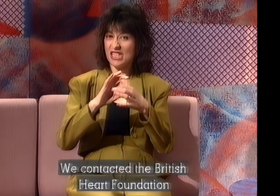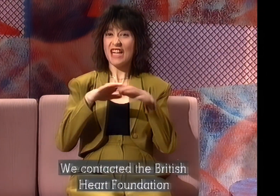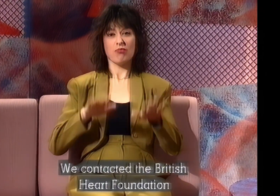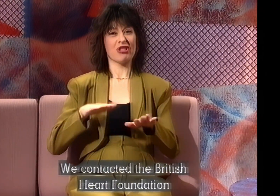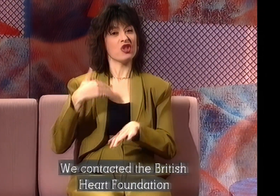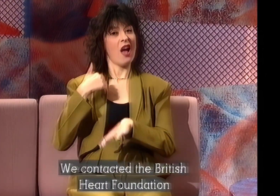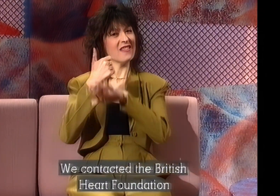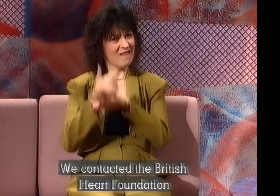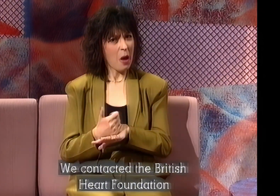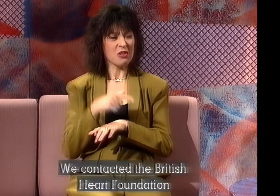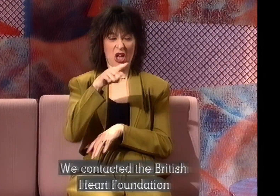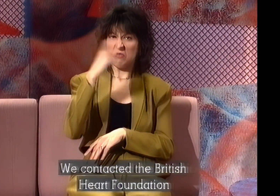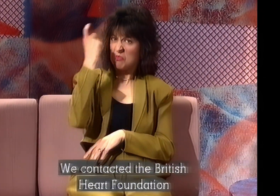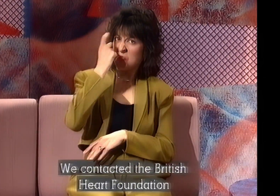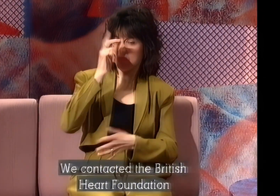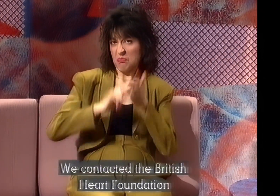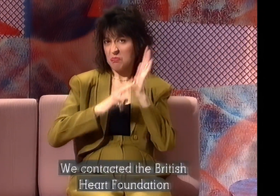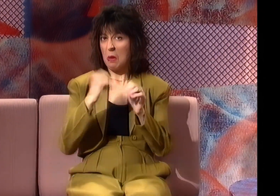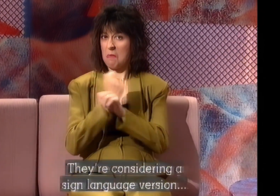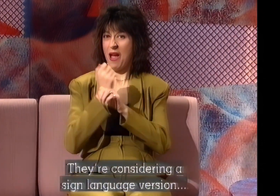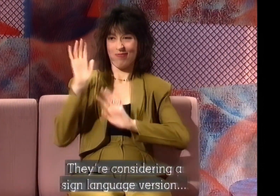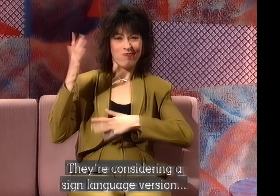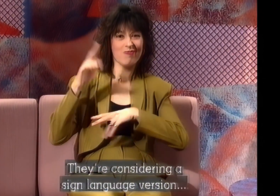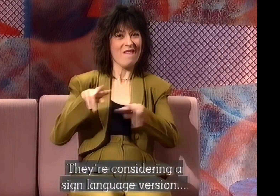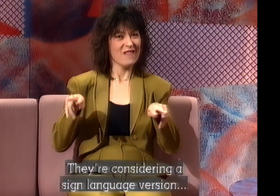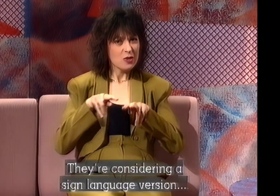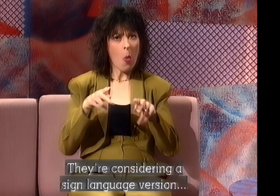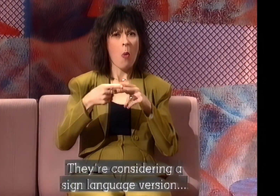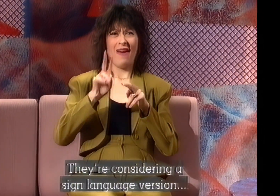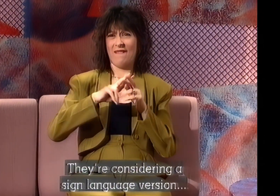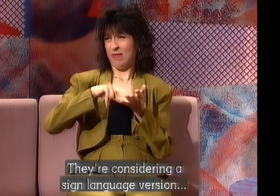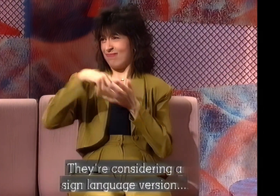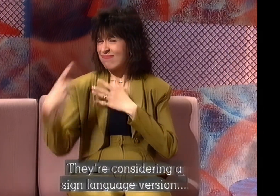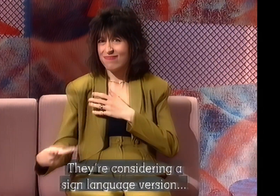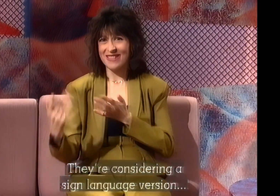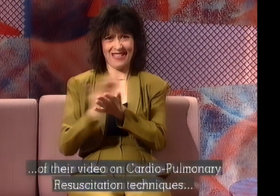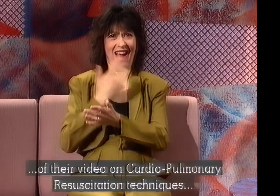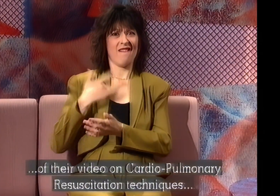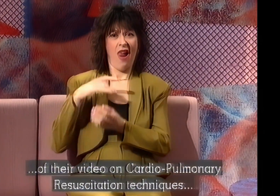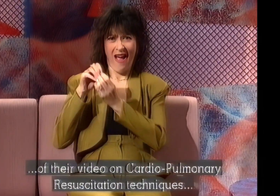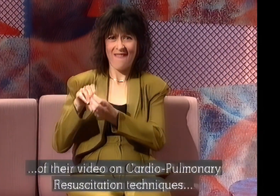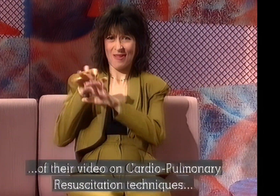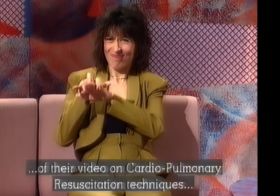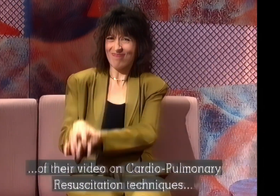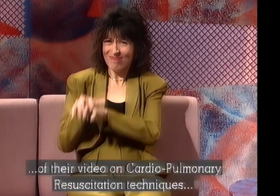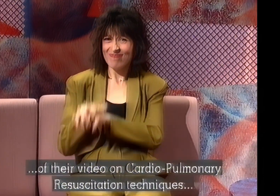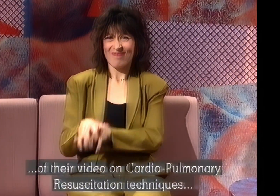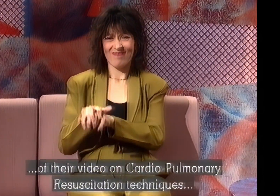We contacted the British Heart Foundation, who said they are considering making a sign language version of their information video on